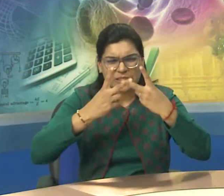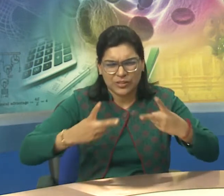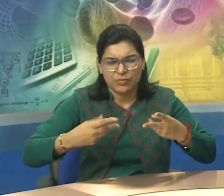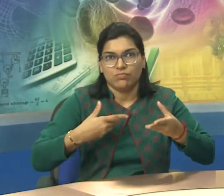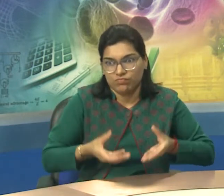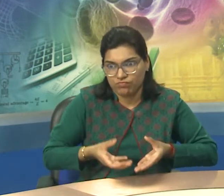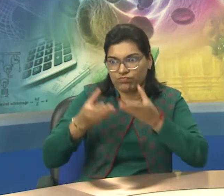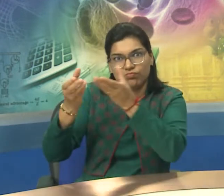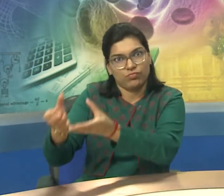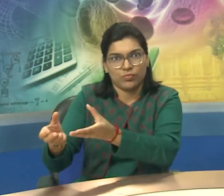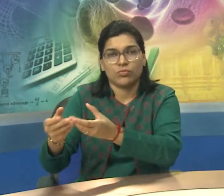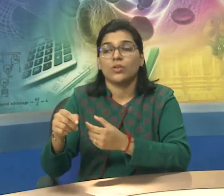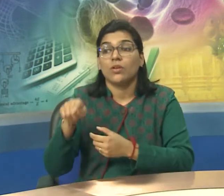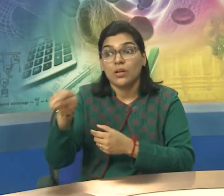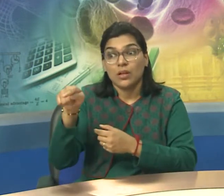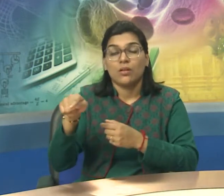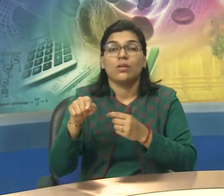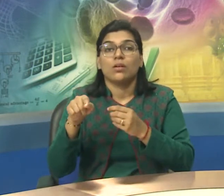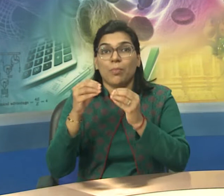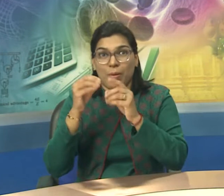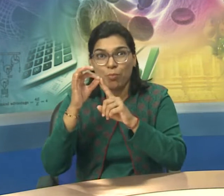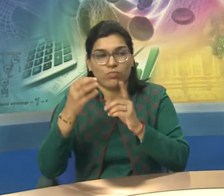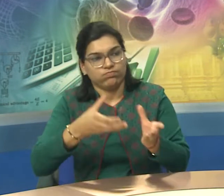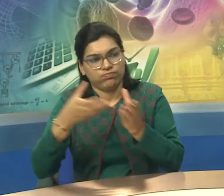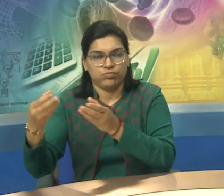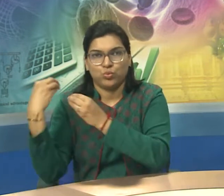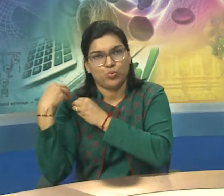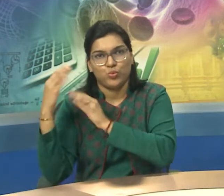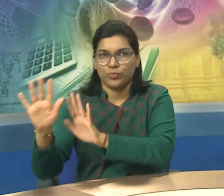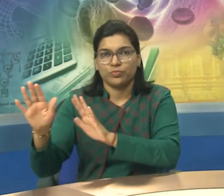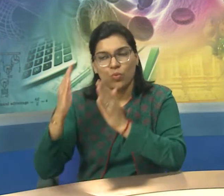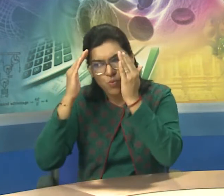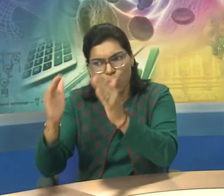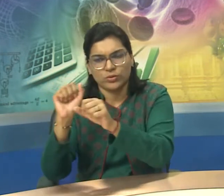By outsourcing non-core processes, companies can focus on